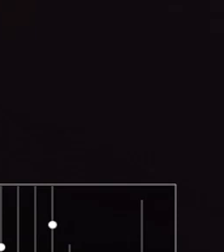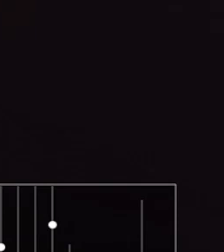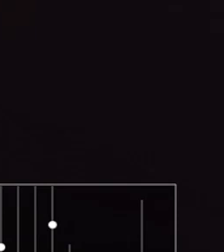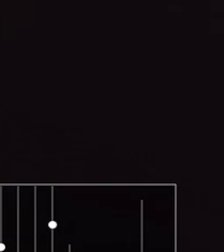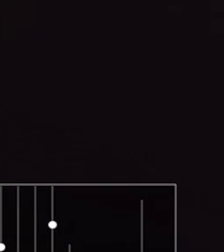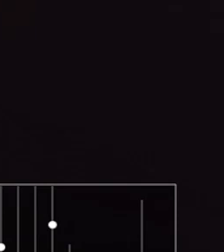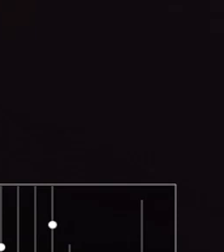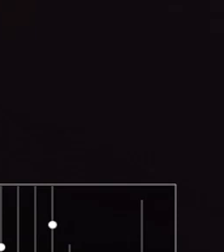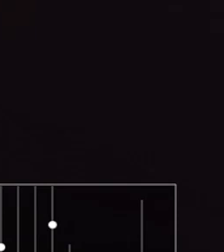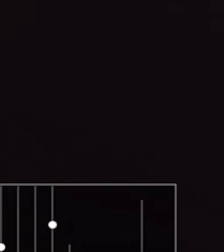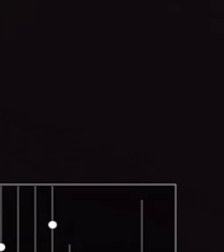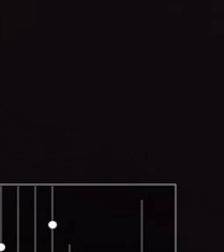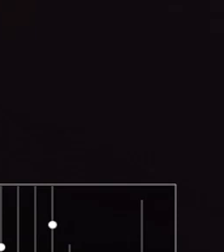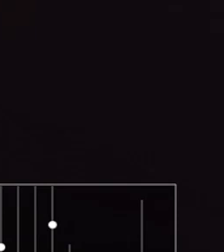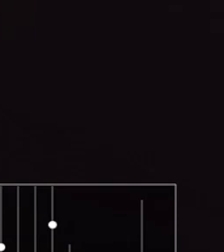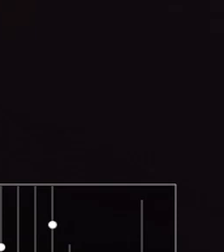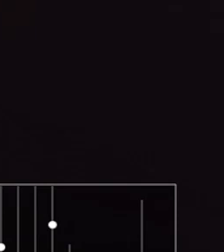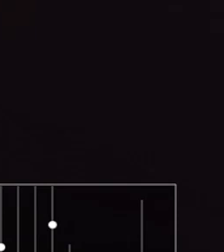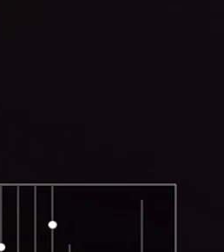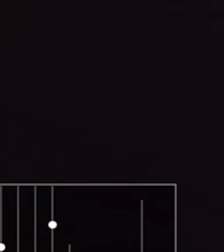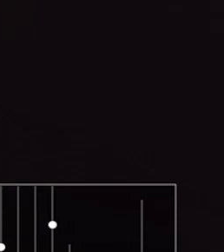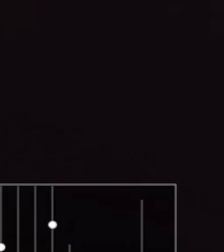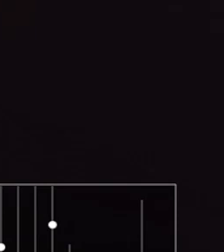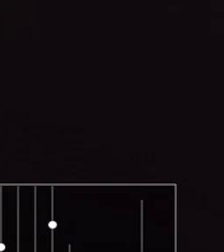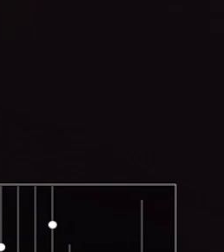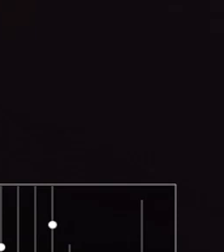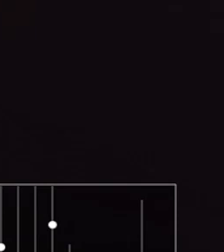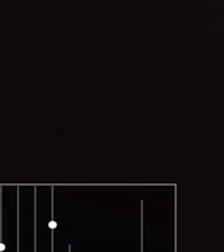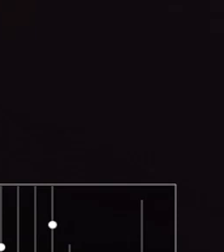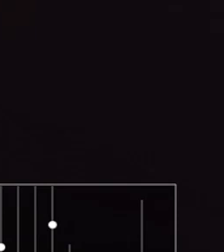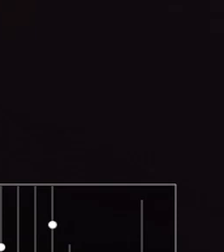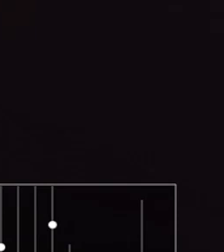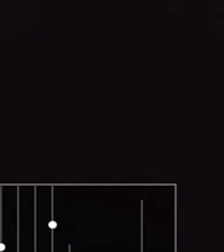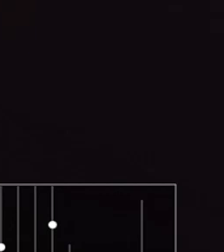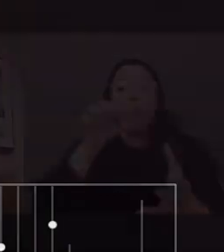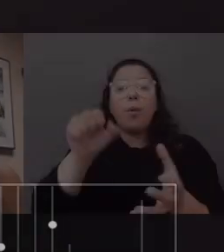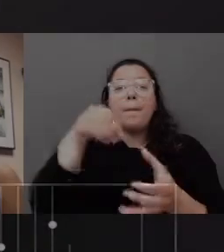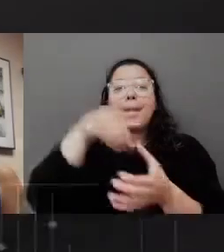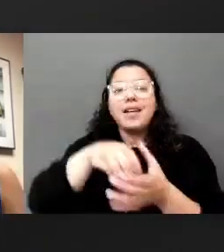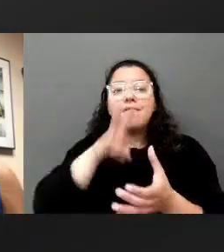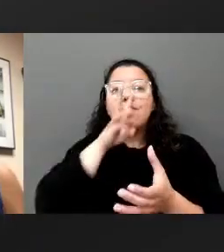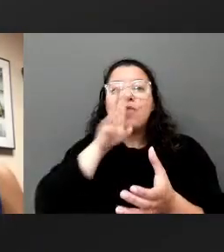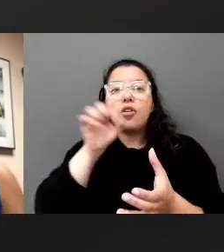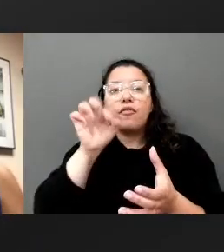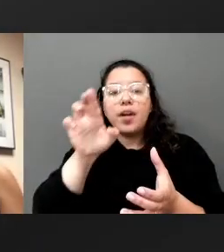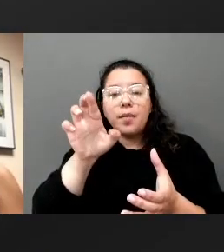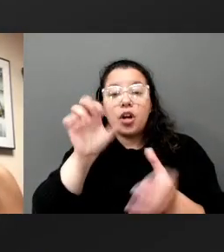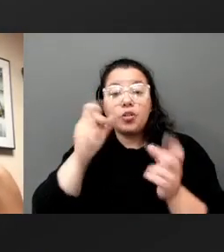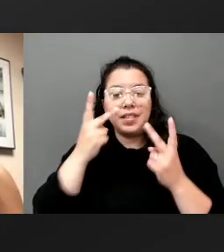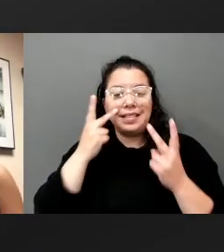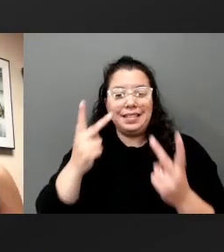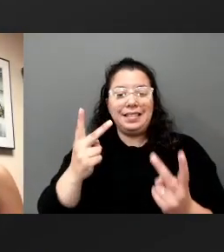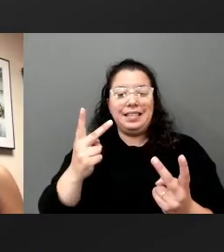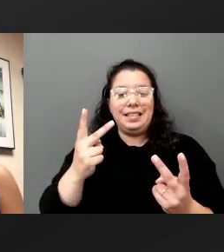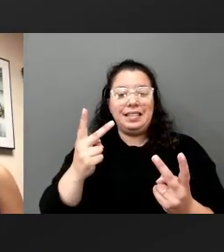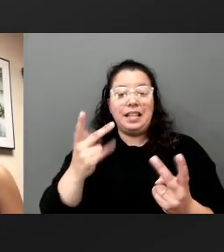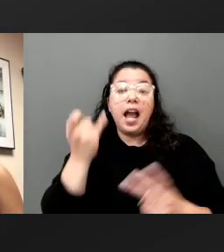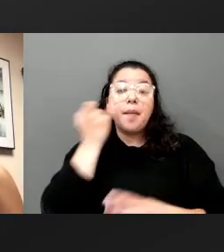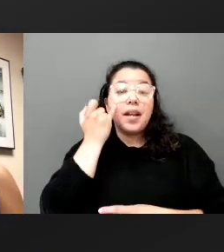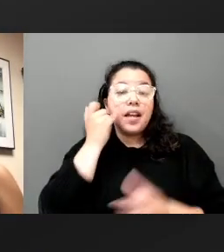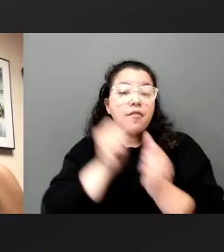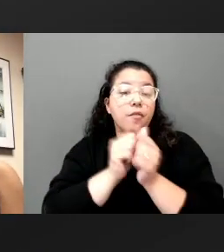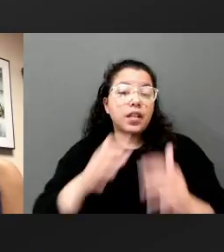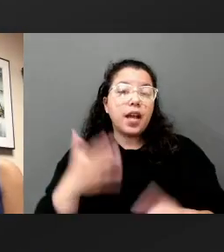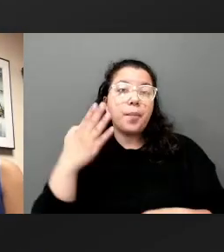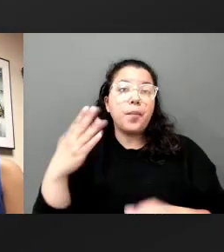And you could see that even without the blue line here, which is a model. You could see by eye clearly that